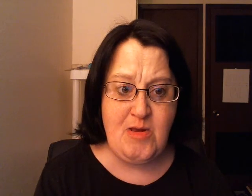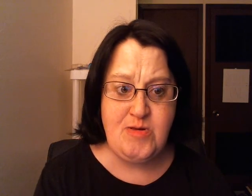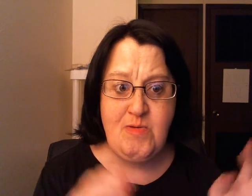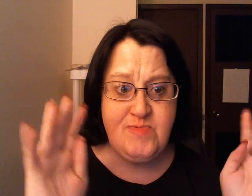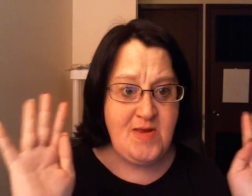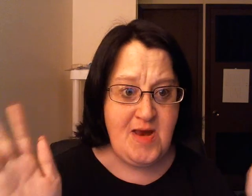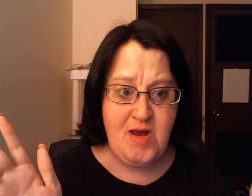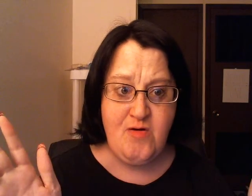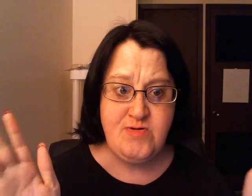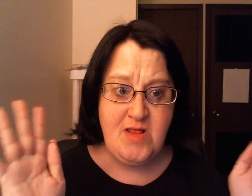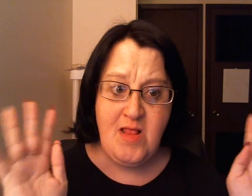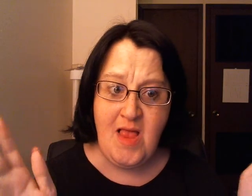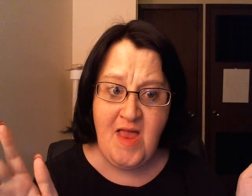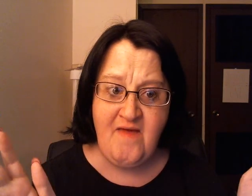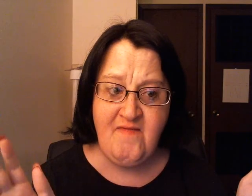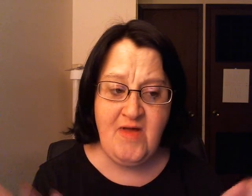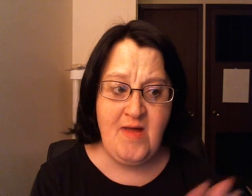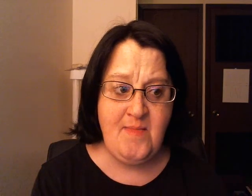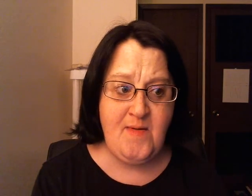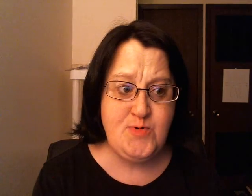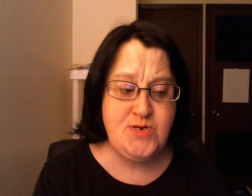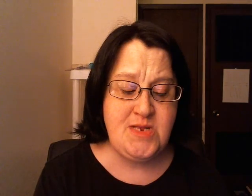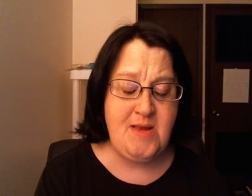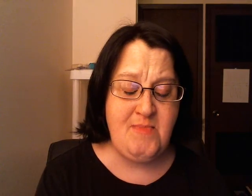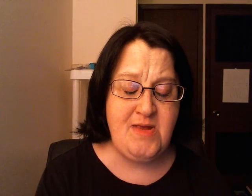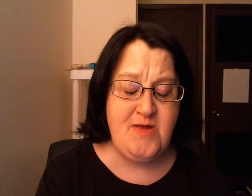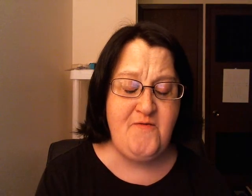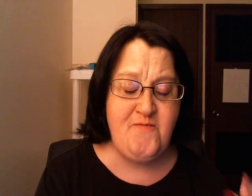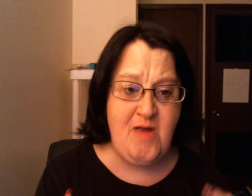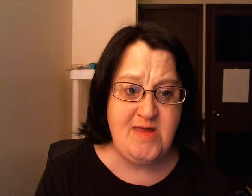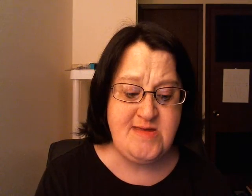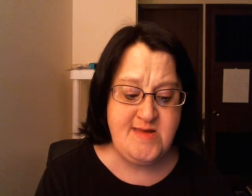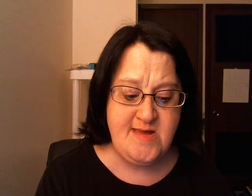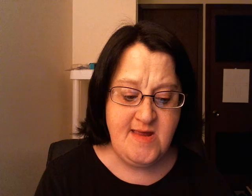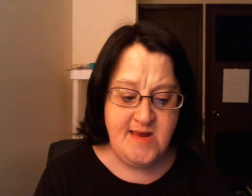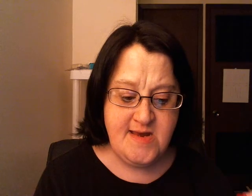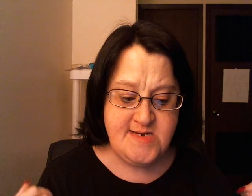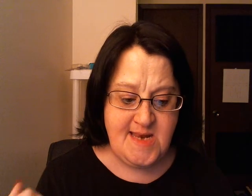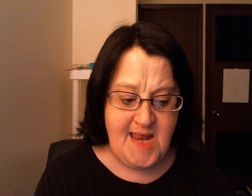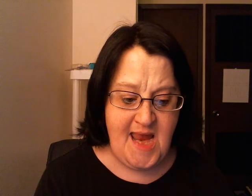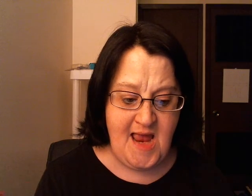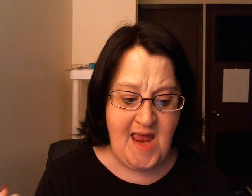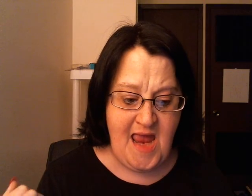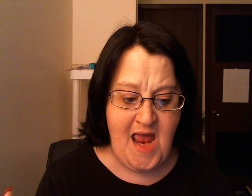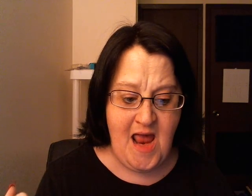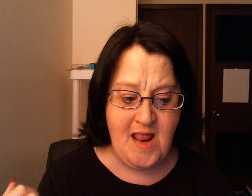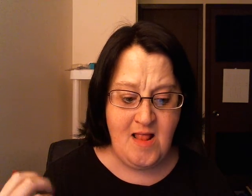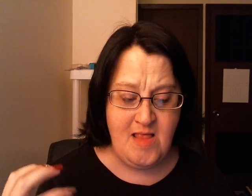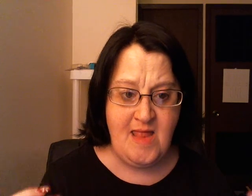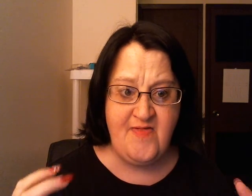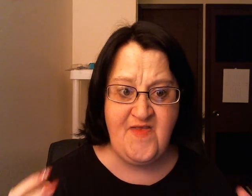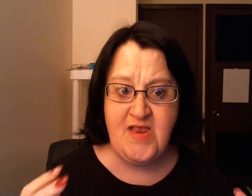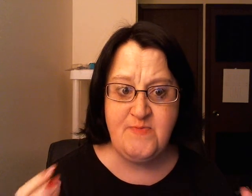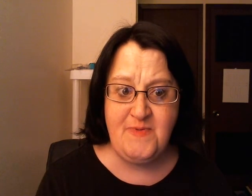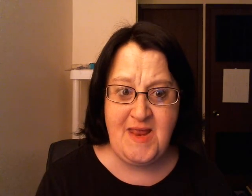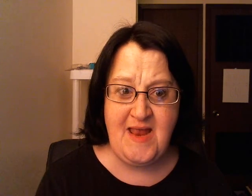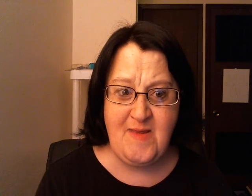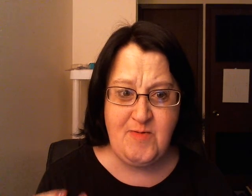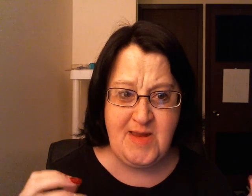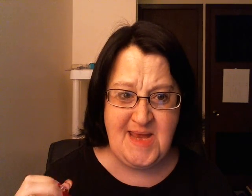I'm still here, still alive. Um, I'm just letting myself rest. Today, I had a lot of things planned. was going